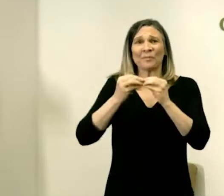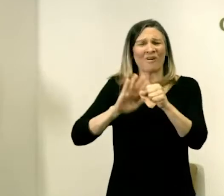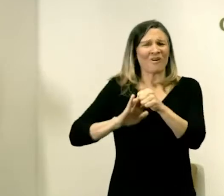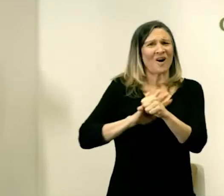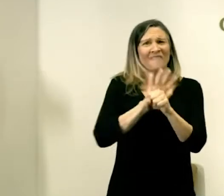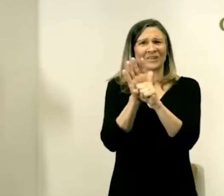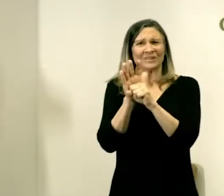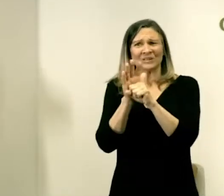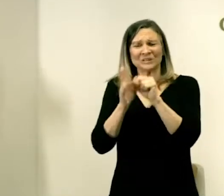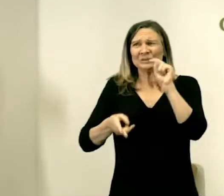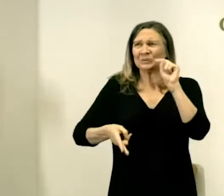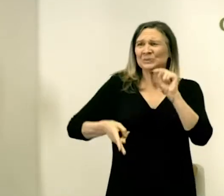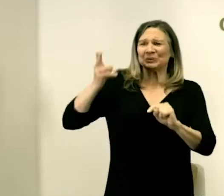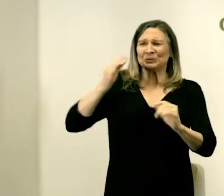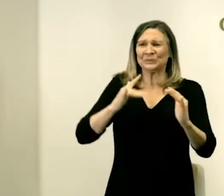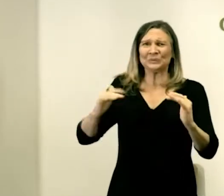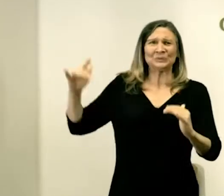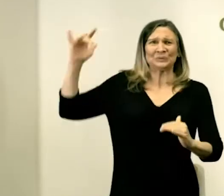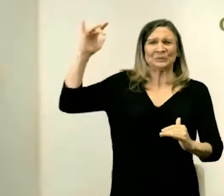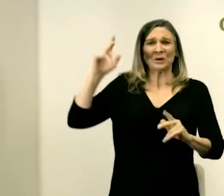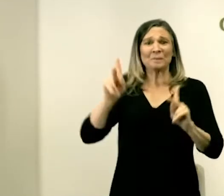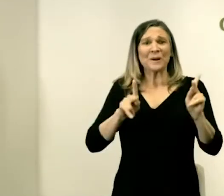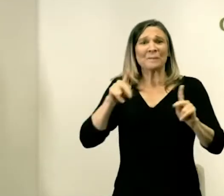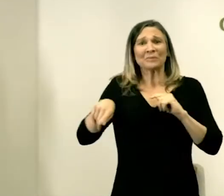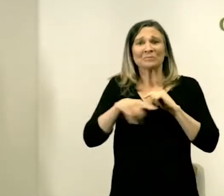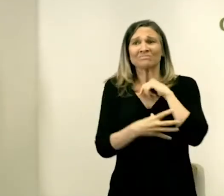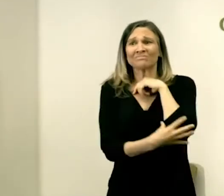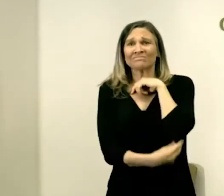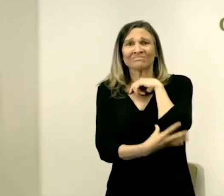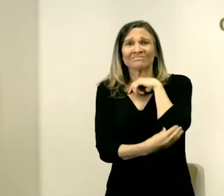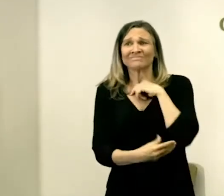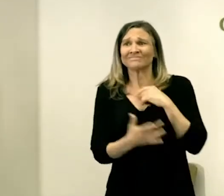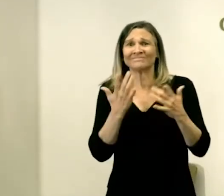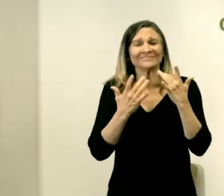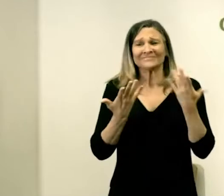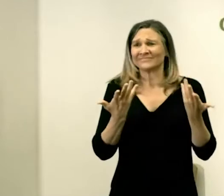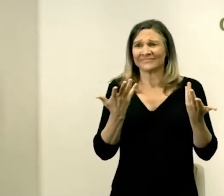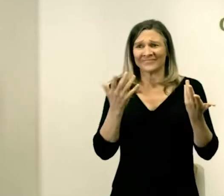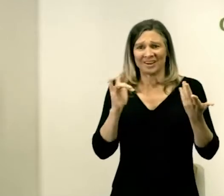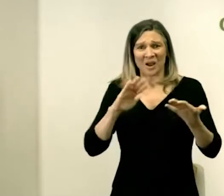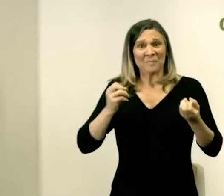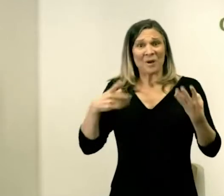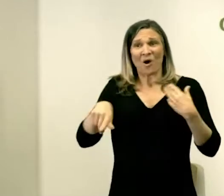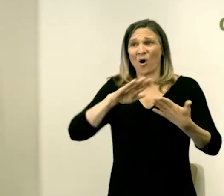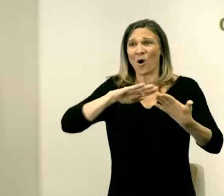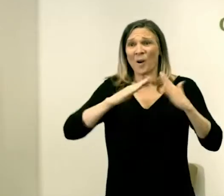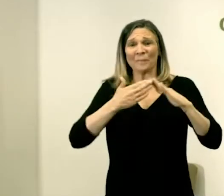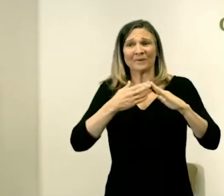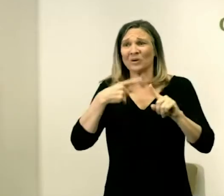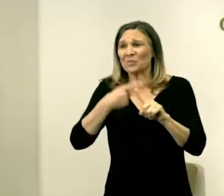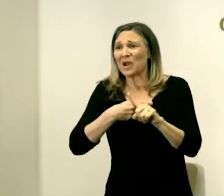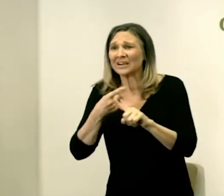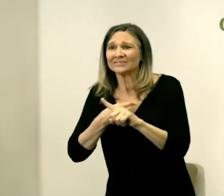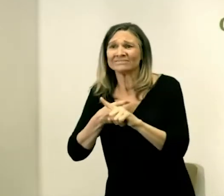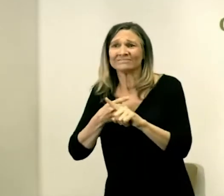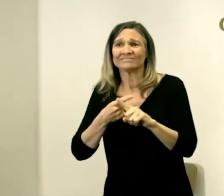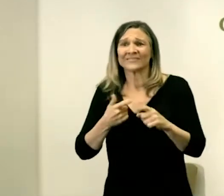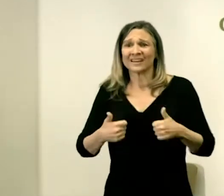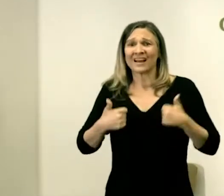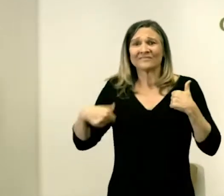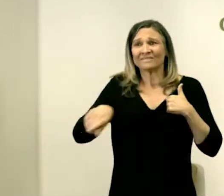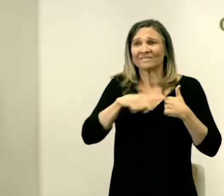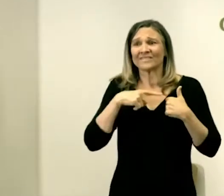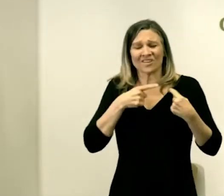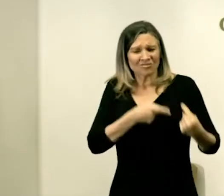that live under the poverty line. We have many of our community that are renters and tenants. They struggle